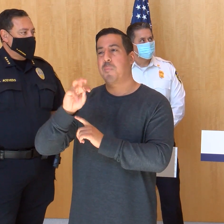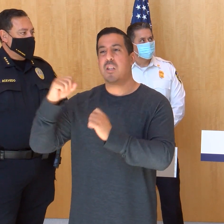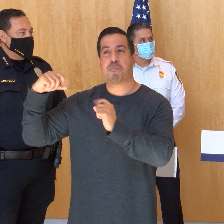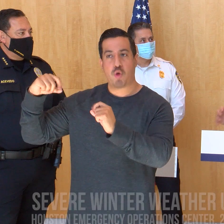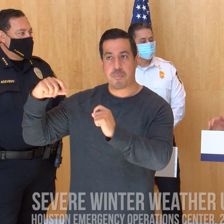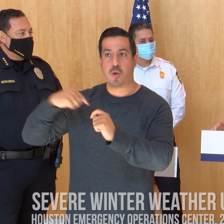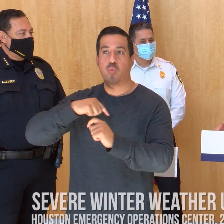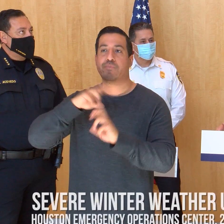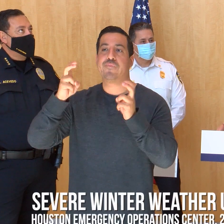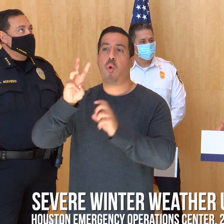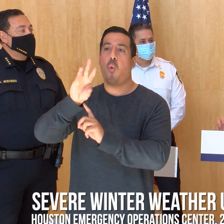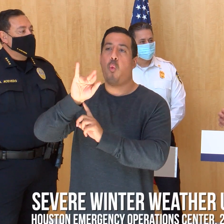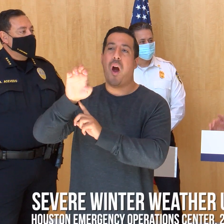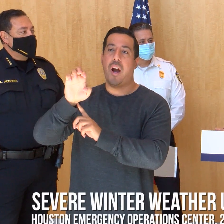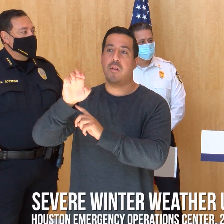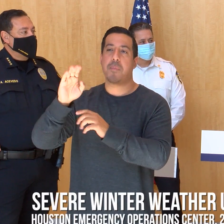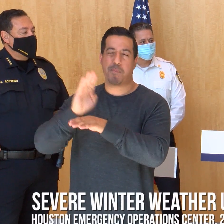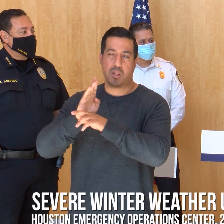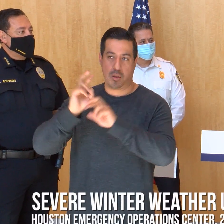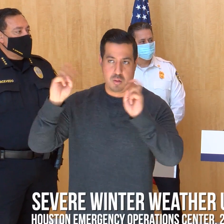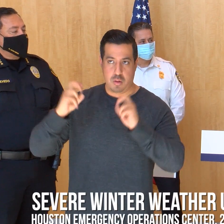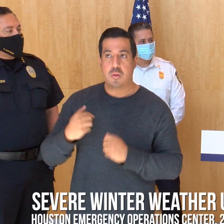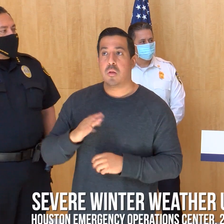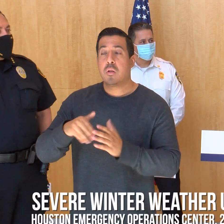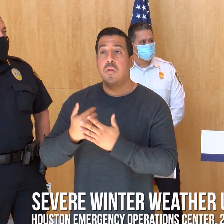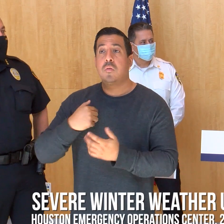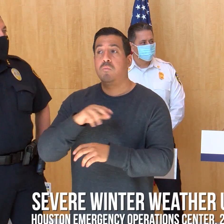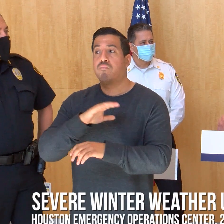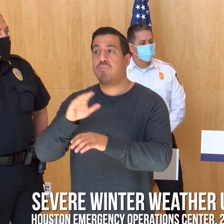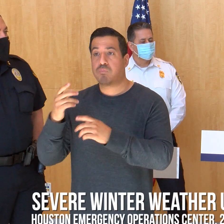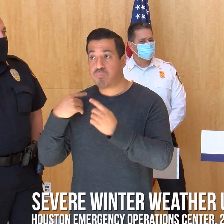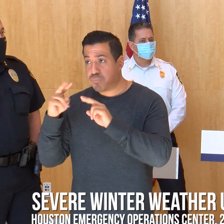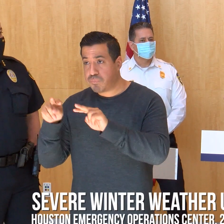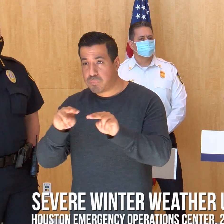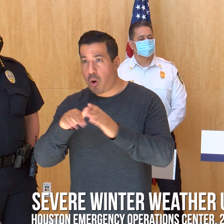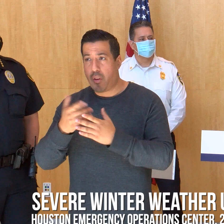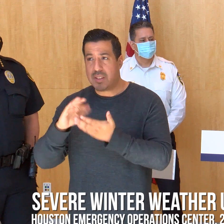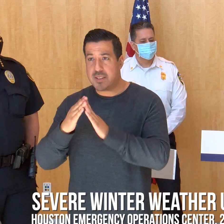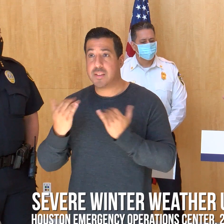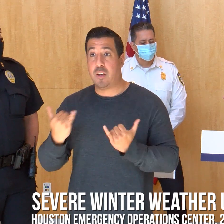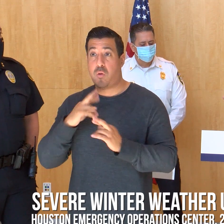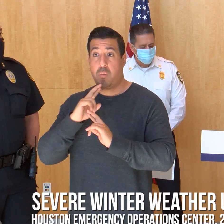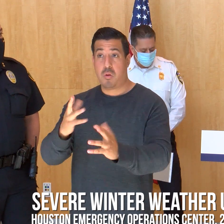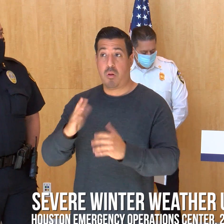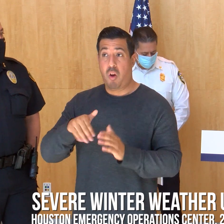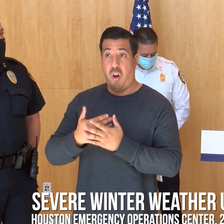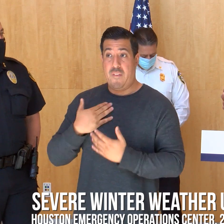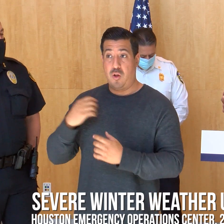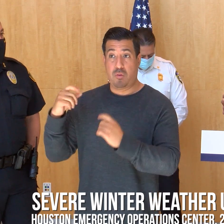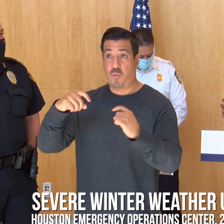we're the wires business. And we went through the storm as the city has done as well. And I want to report today that our transmission system